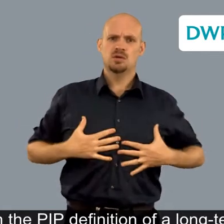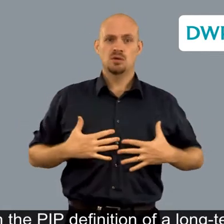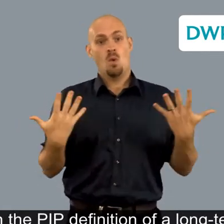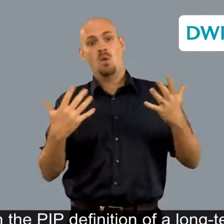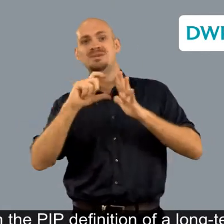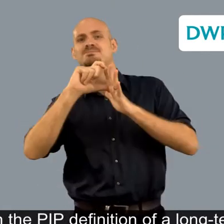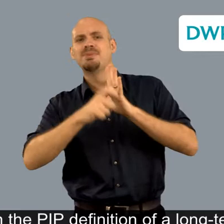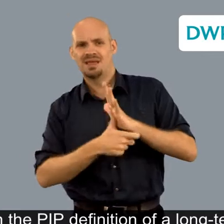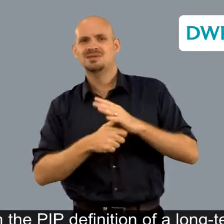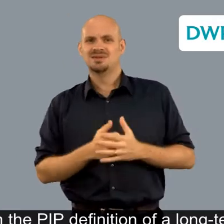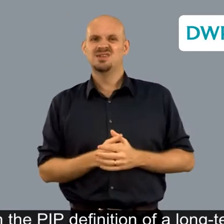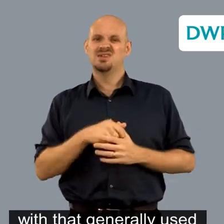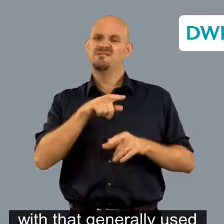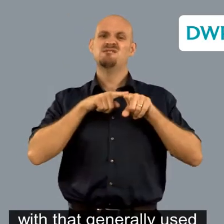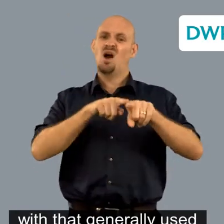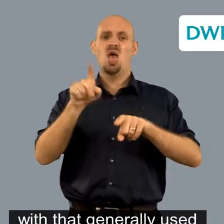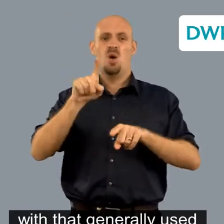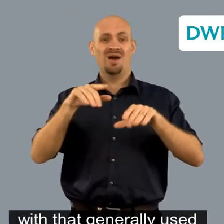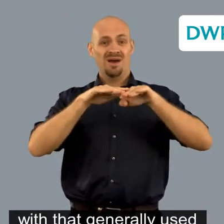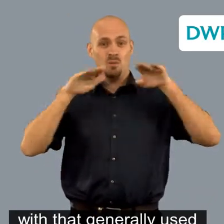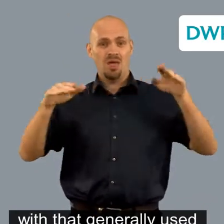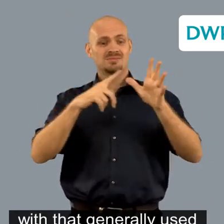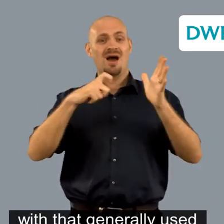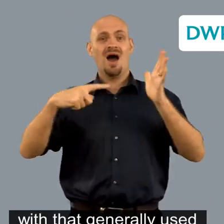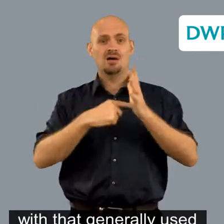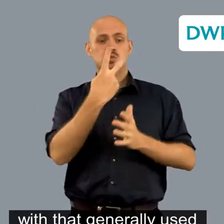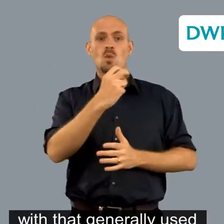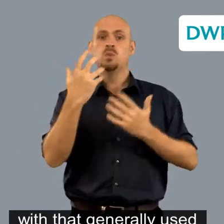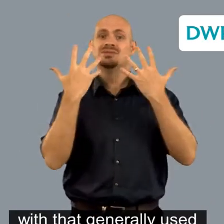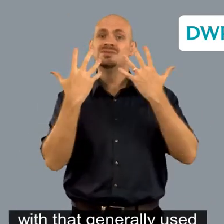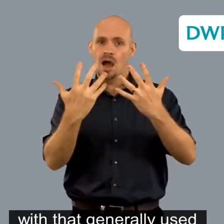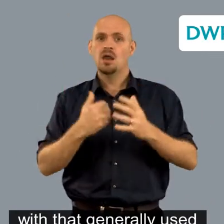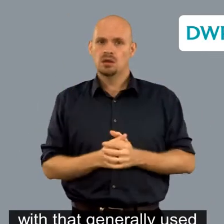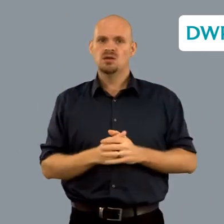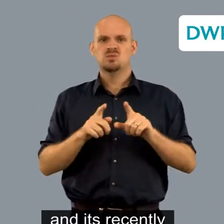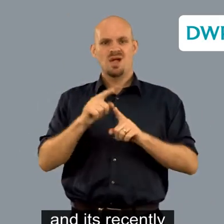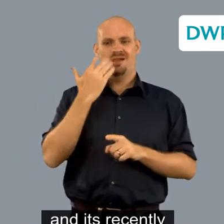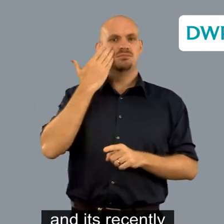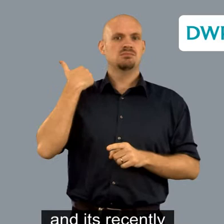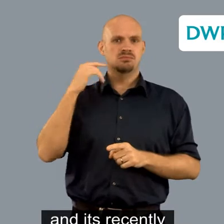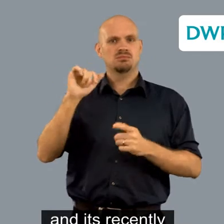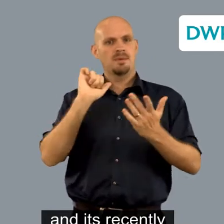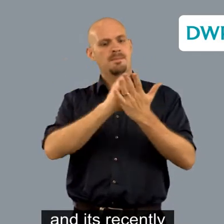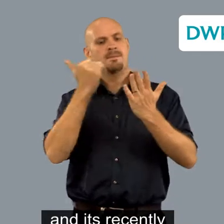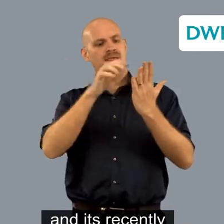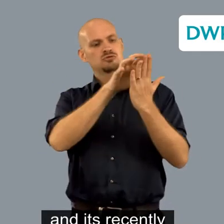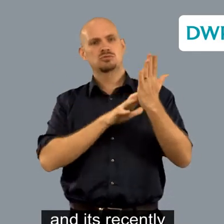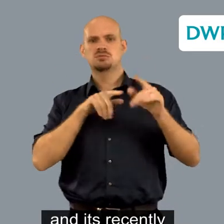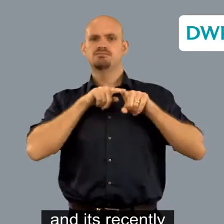of a long-term health condition or disability with that generally used by the Equality Act 2010 and